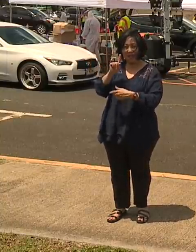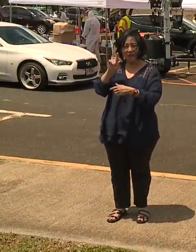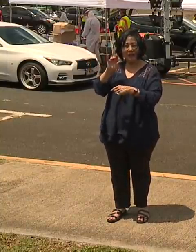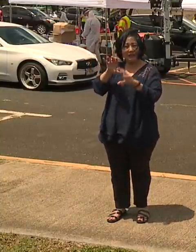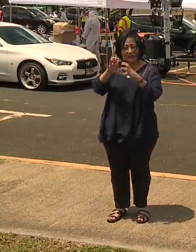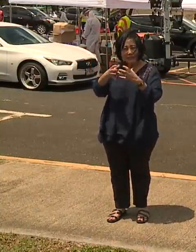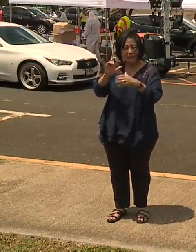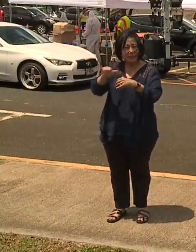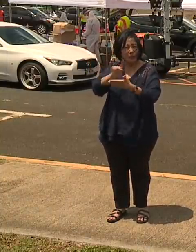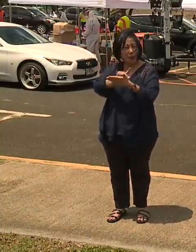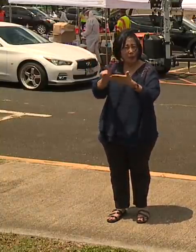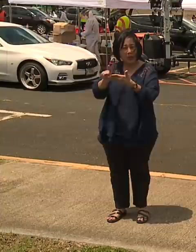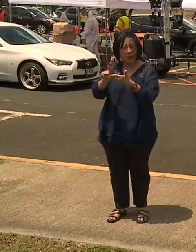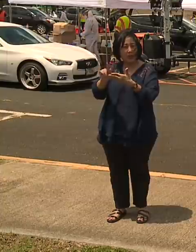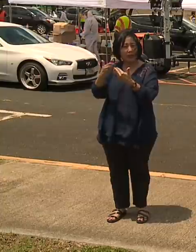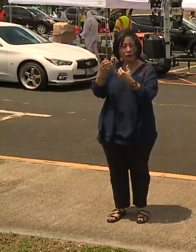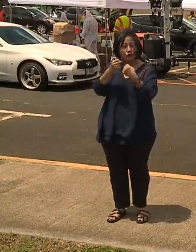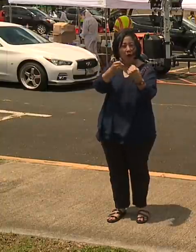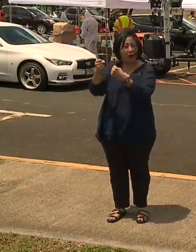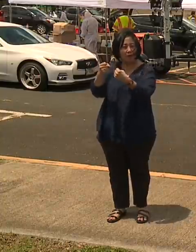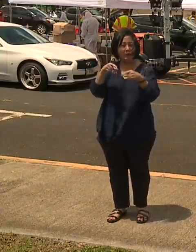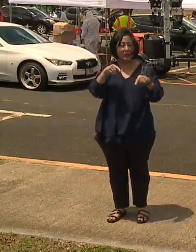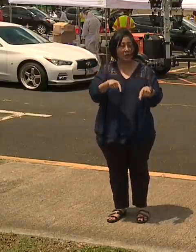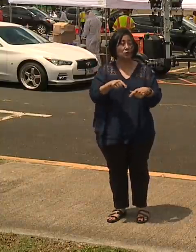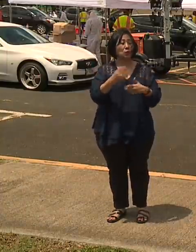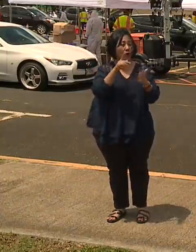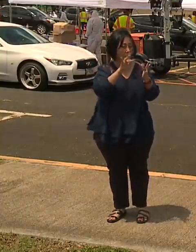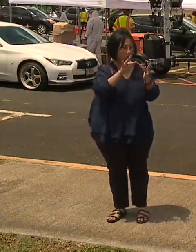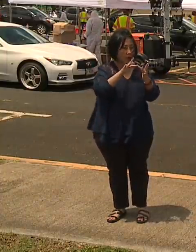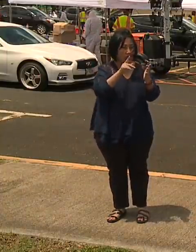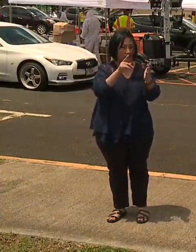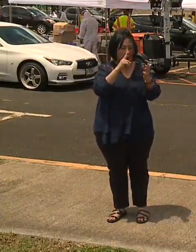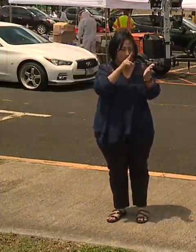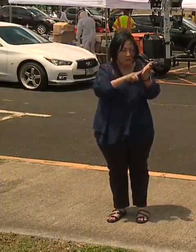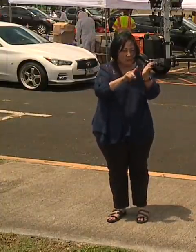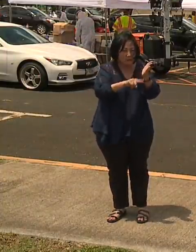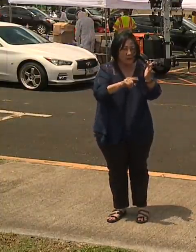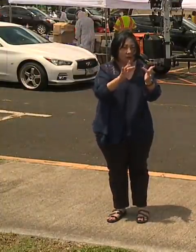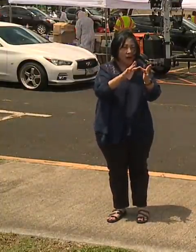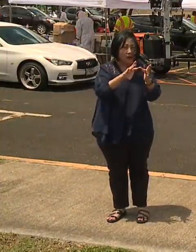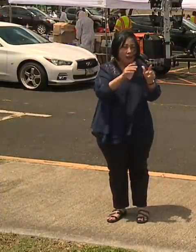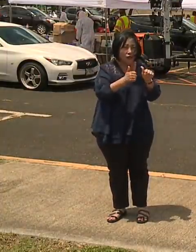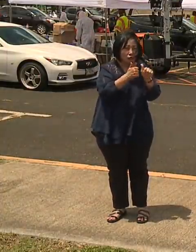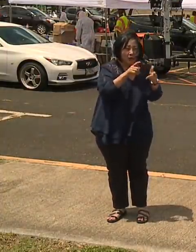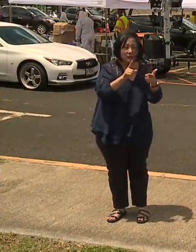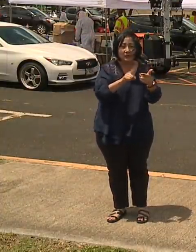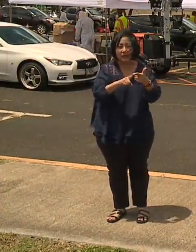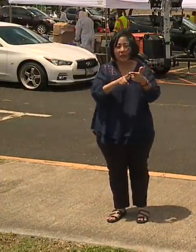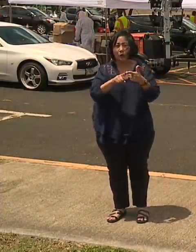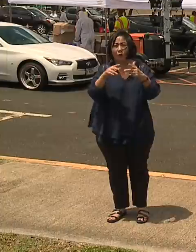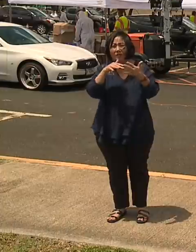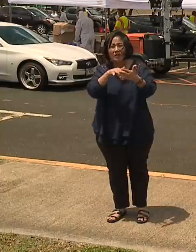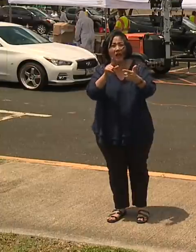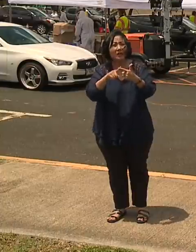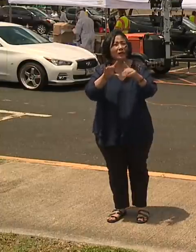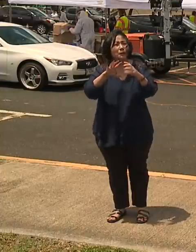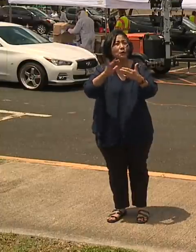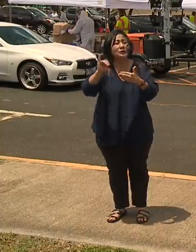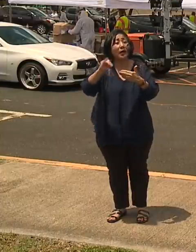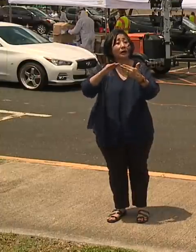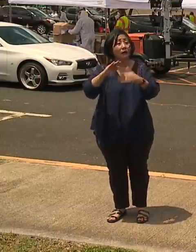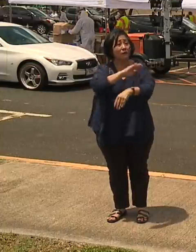We're going to look at everything. We're going to look at testing. We're going to look at contact tracing. We're going to look at communities that have been hard hit. We know the Filipino community has been hard hit.